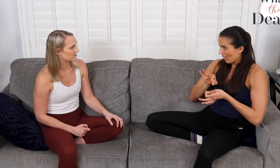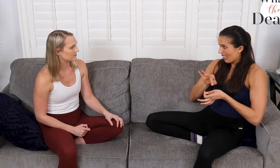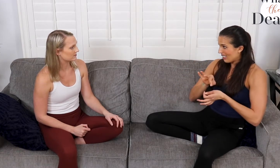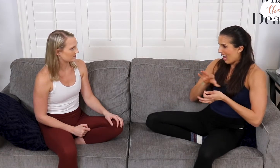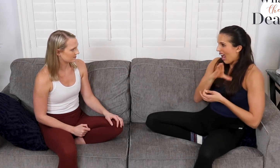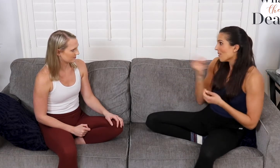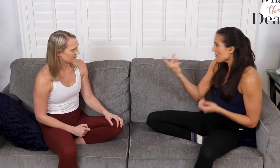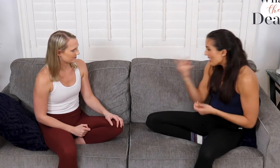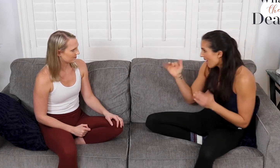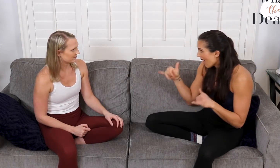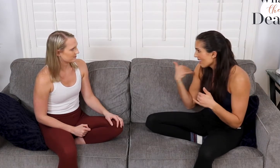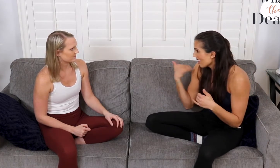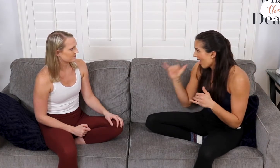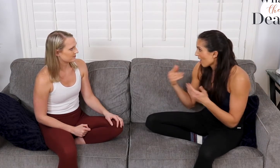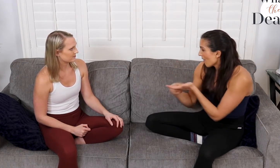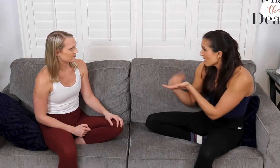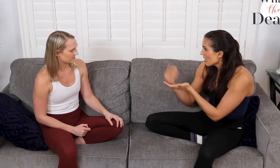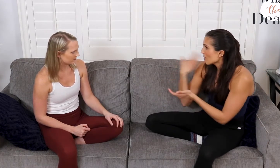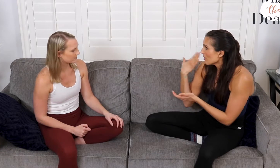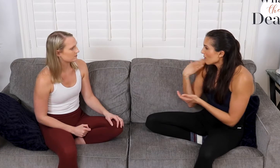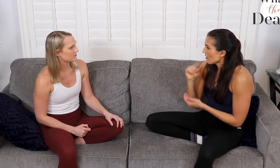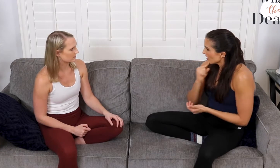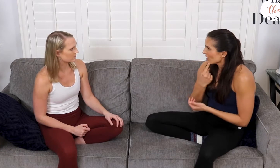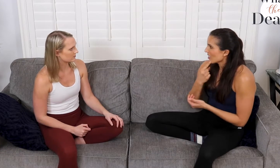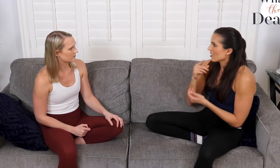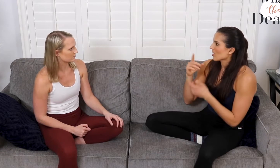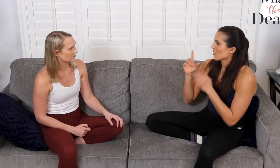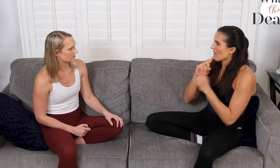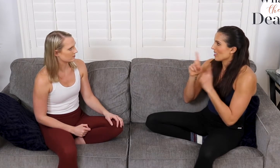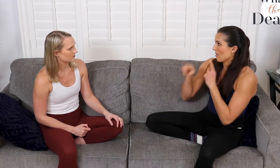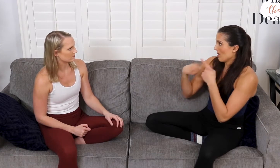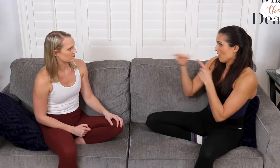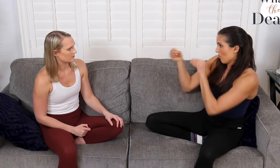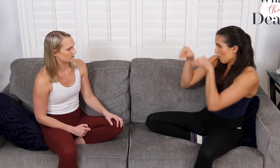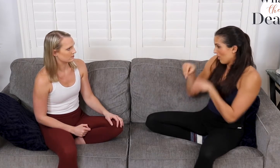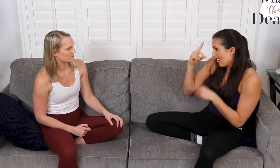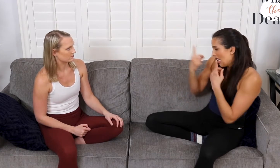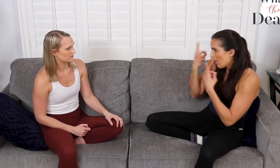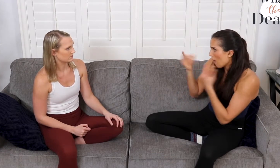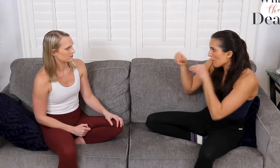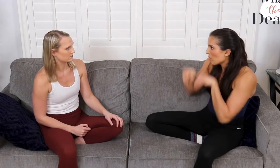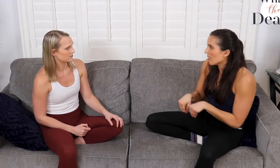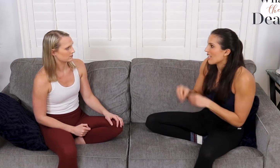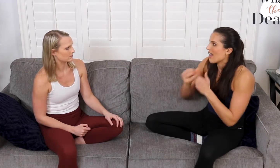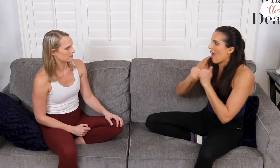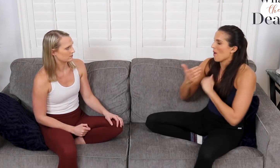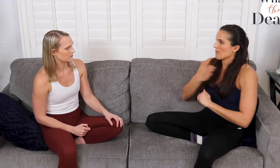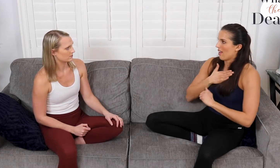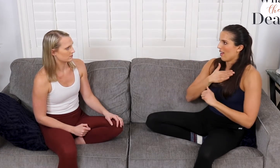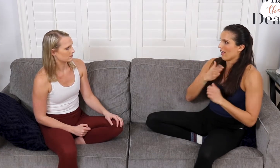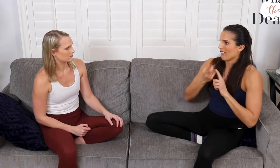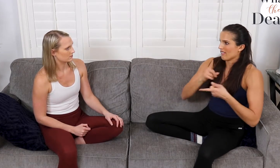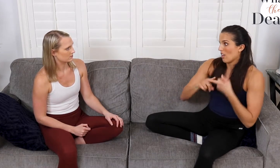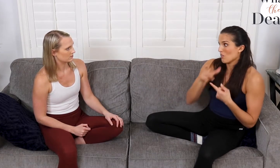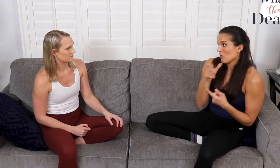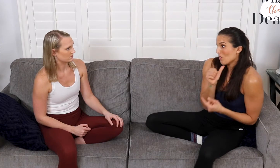She, before you even thought about moving here to California, she did not know any sign language. And then she realized you were